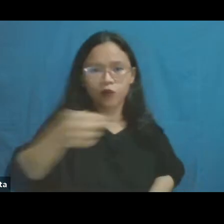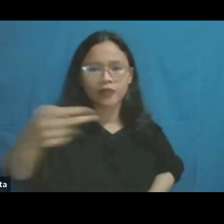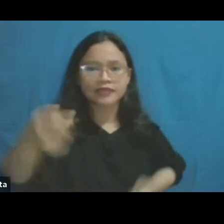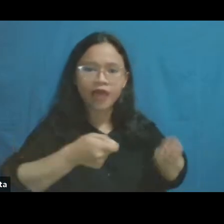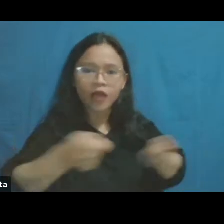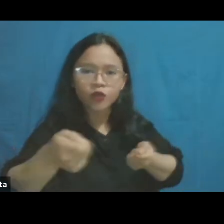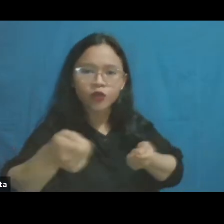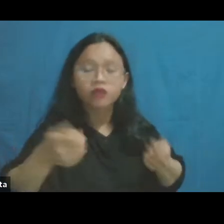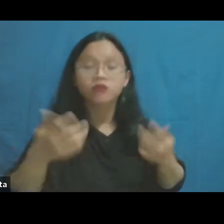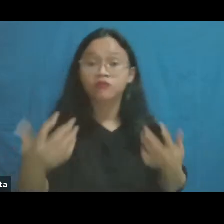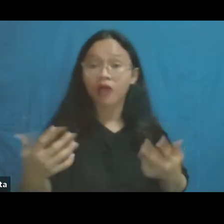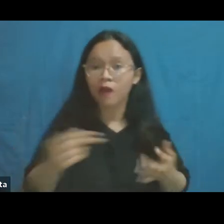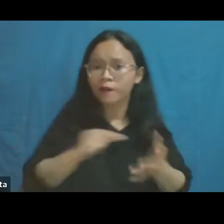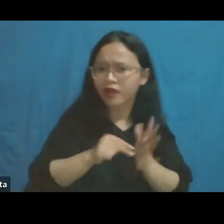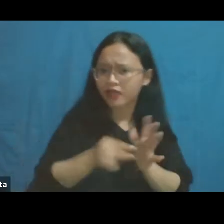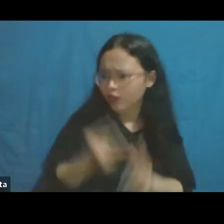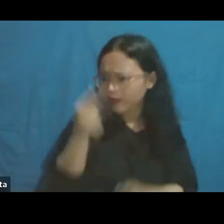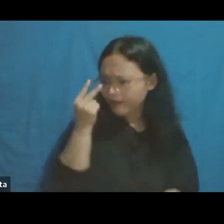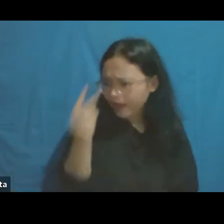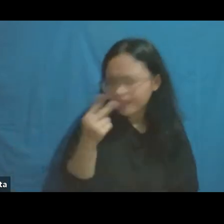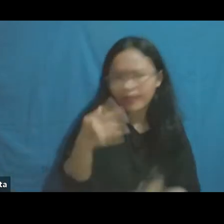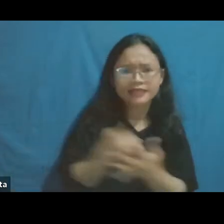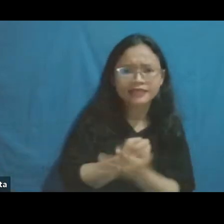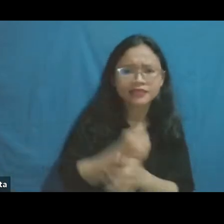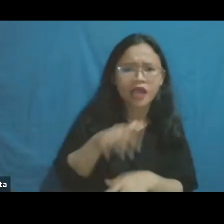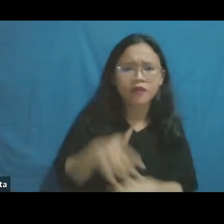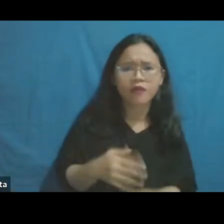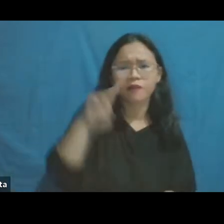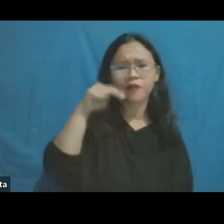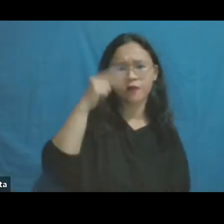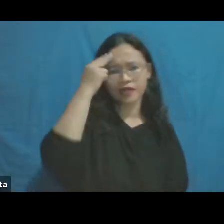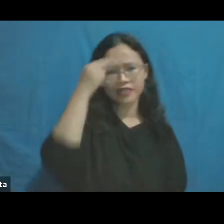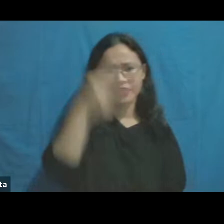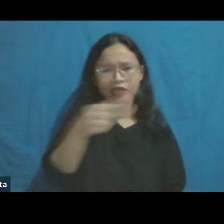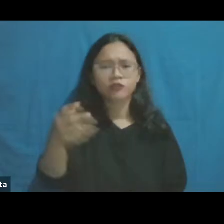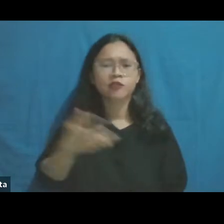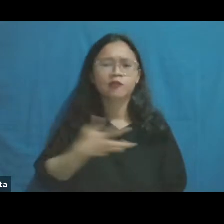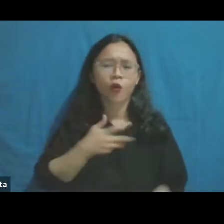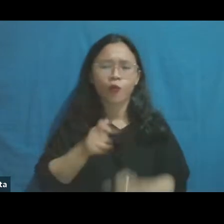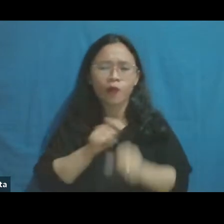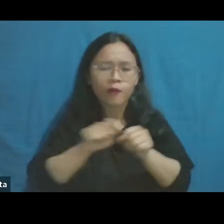a narrative about West